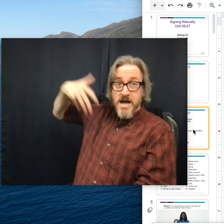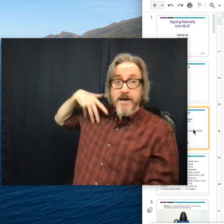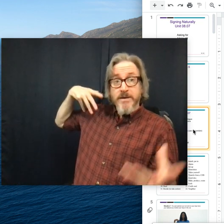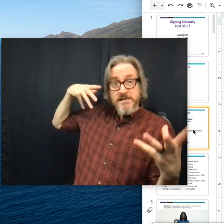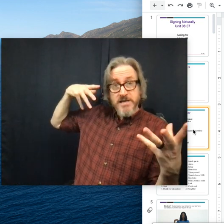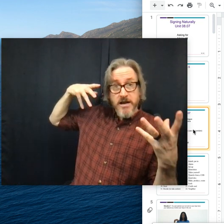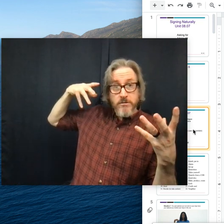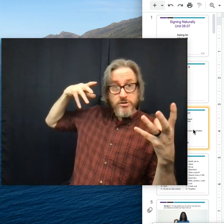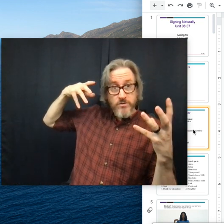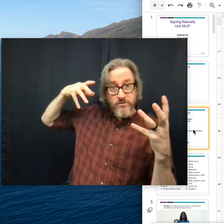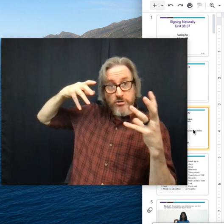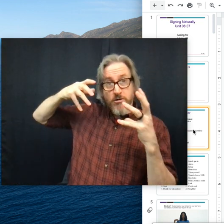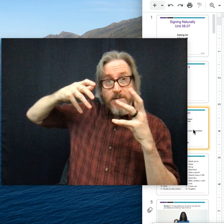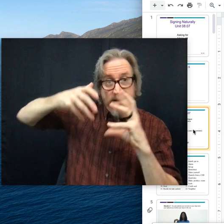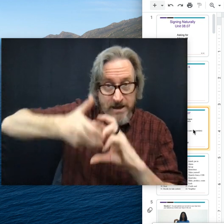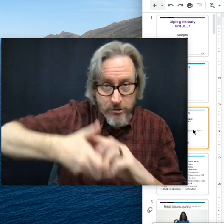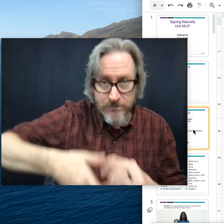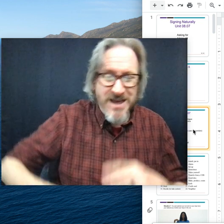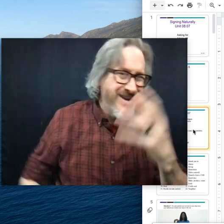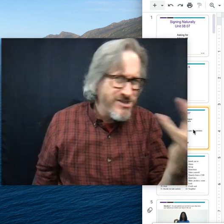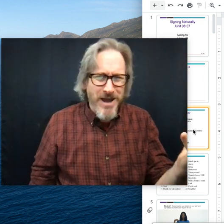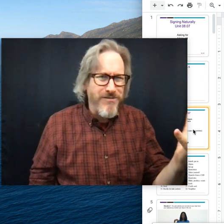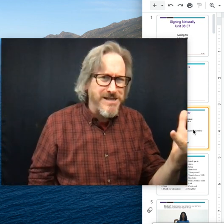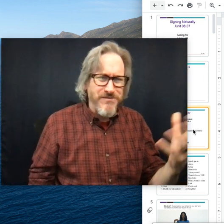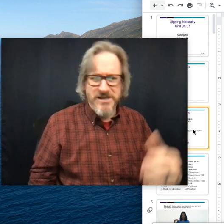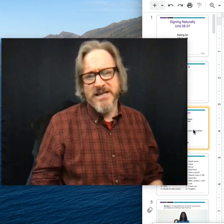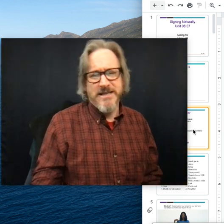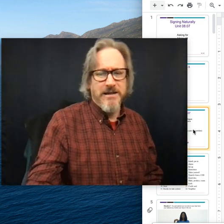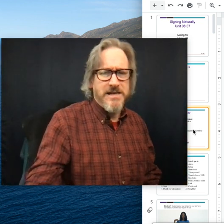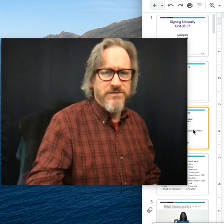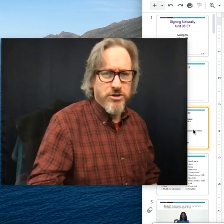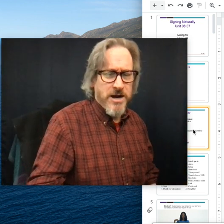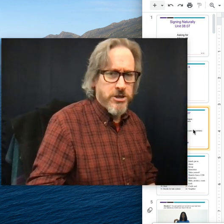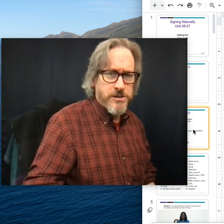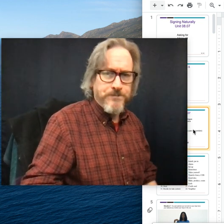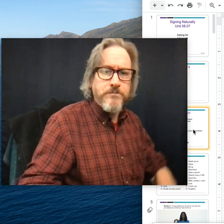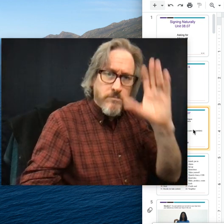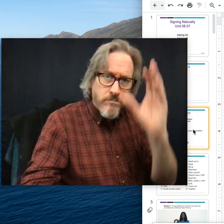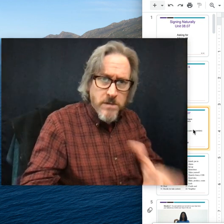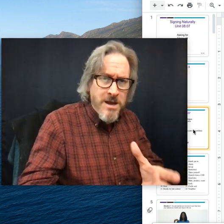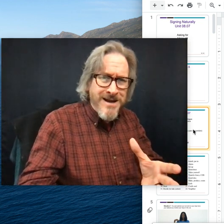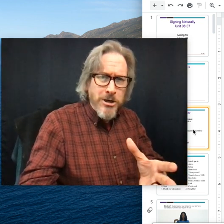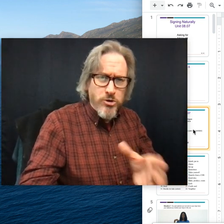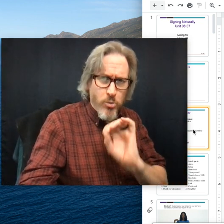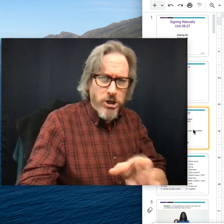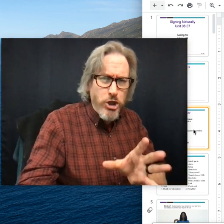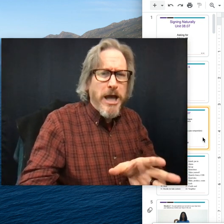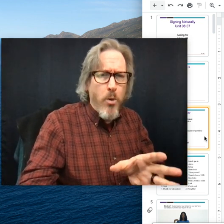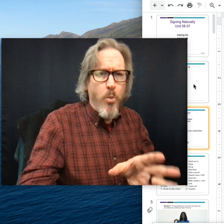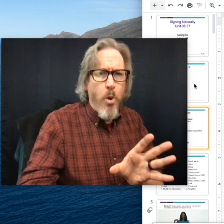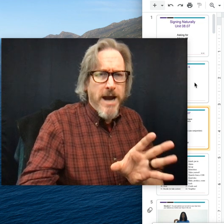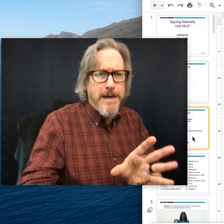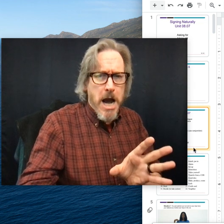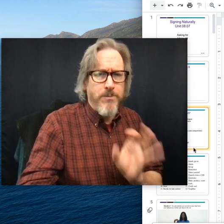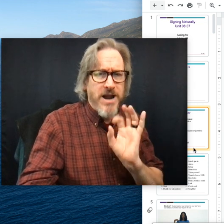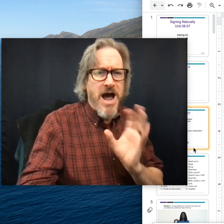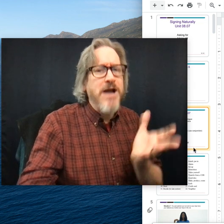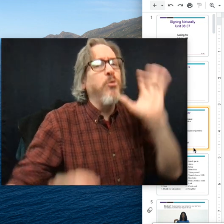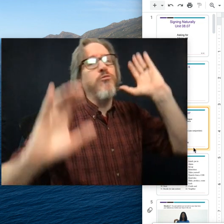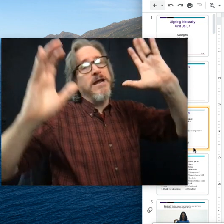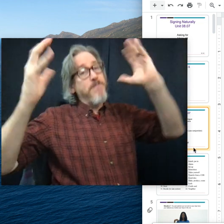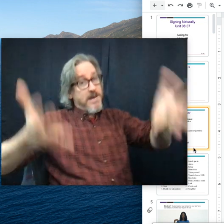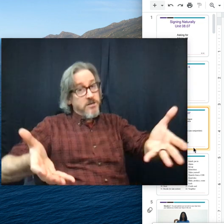over time, it's gotten sort of crammed together. So we have lots of things like that, lots of contractions. So we'll look at why